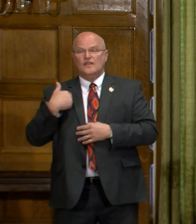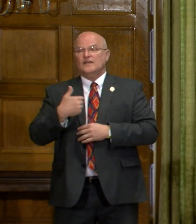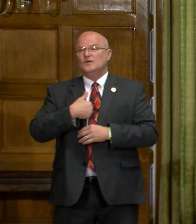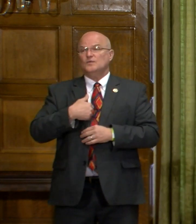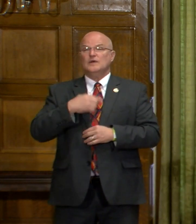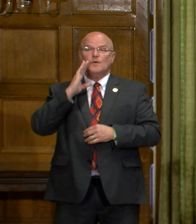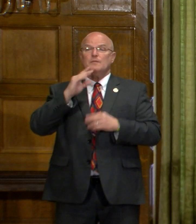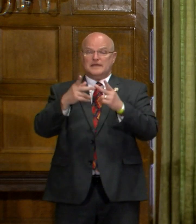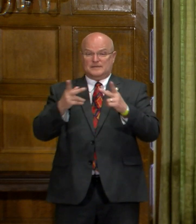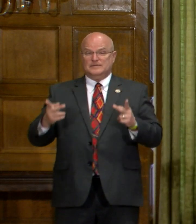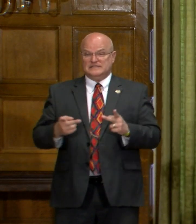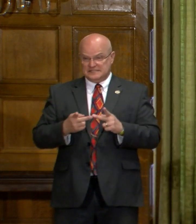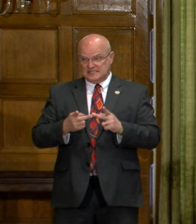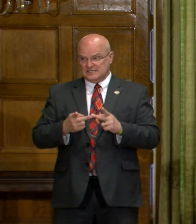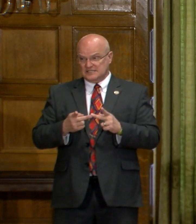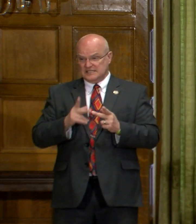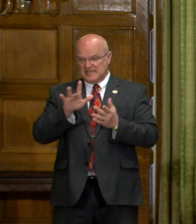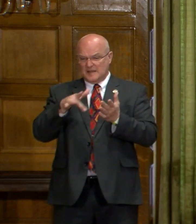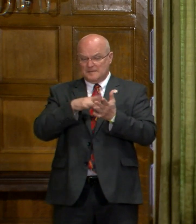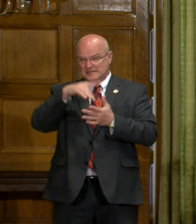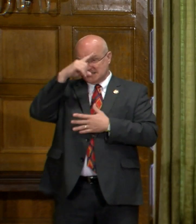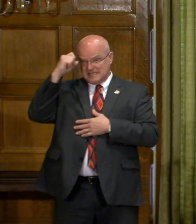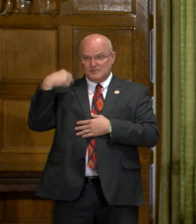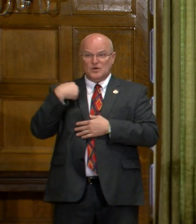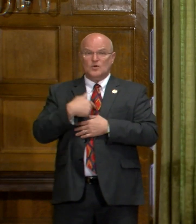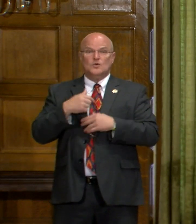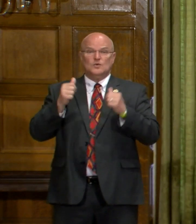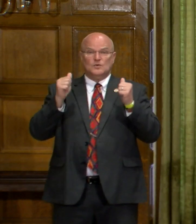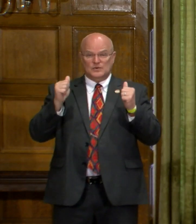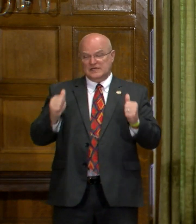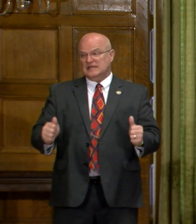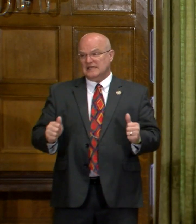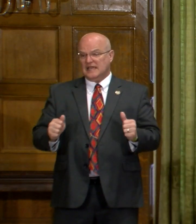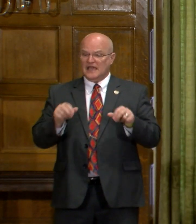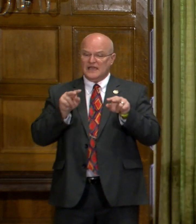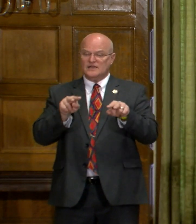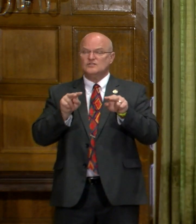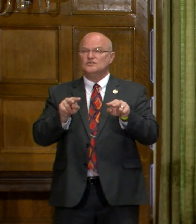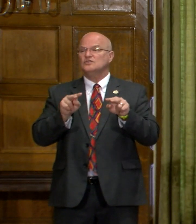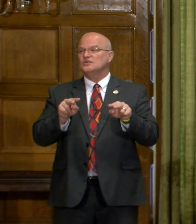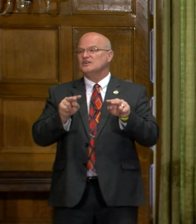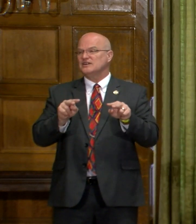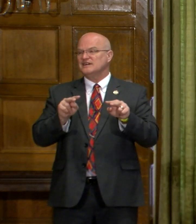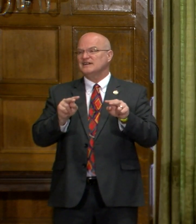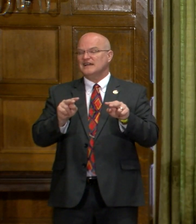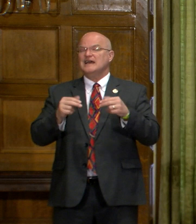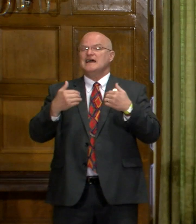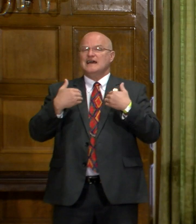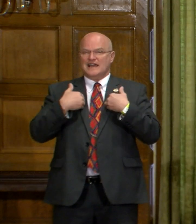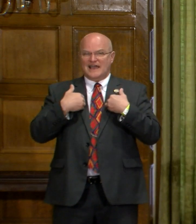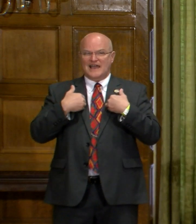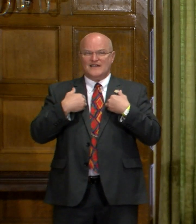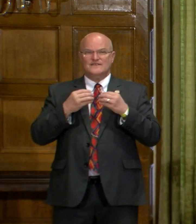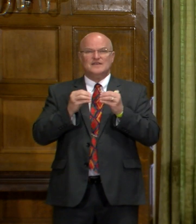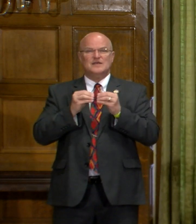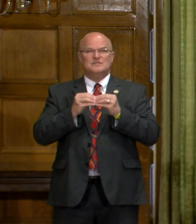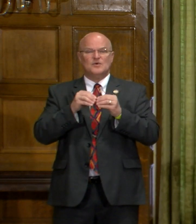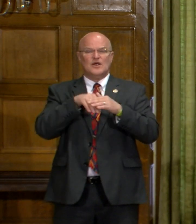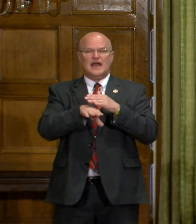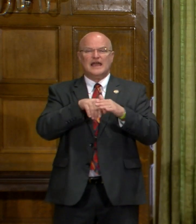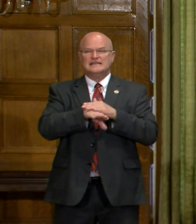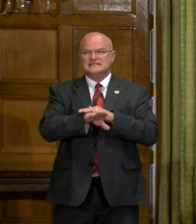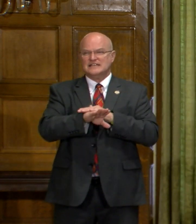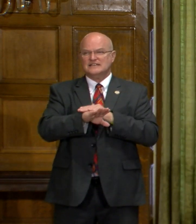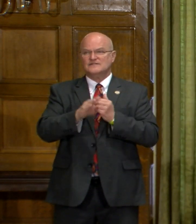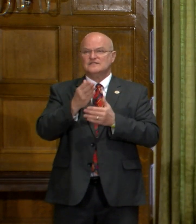will be in a position in midsummer that we can look at having more